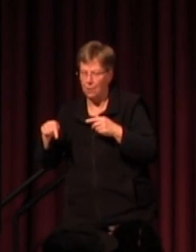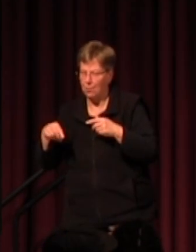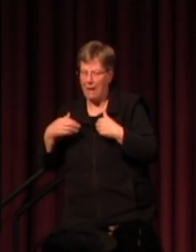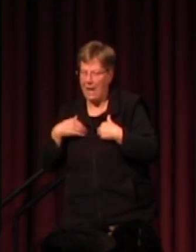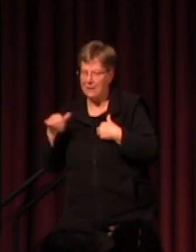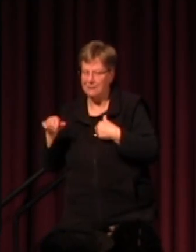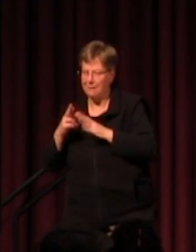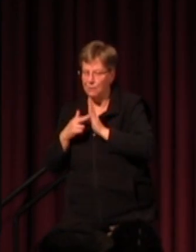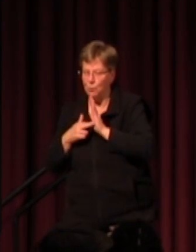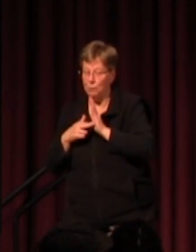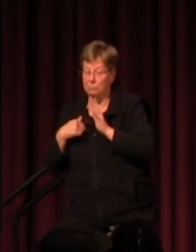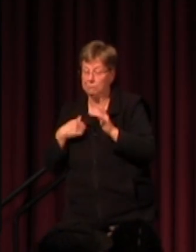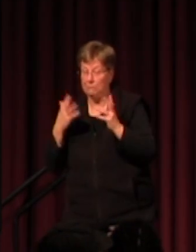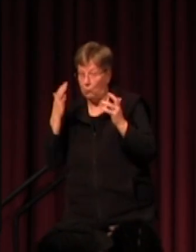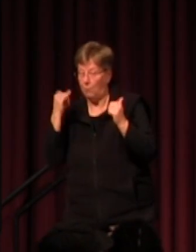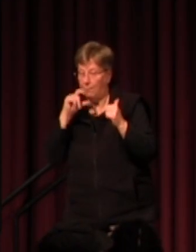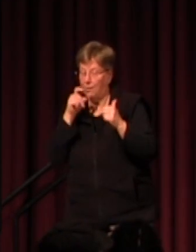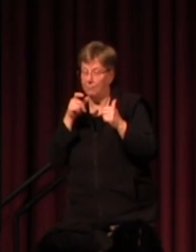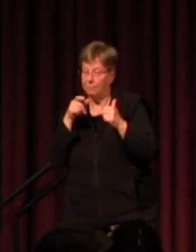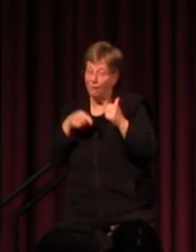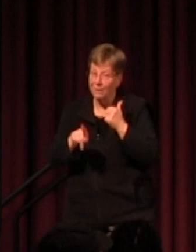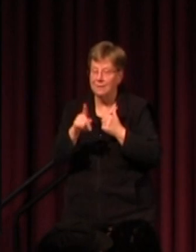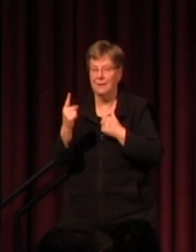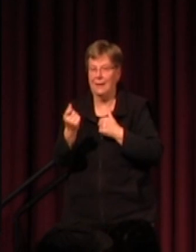anybody here, but if you are, sorry.